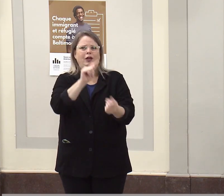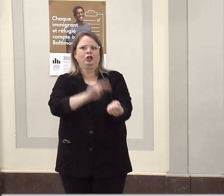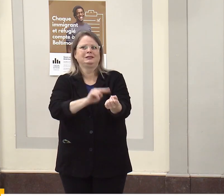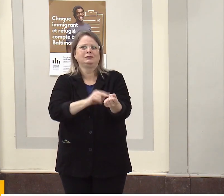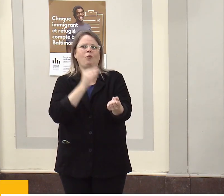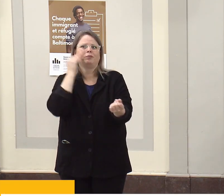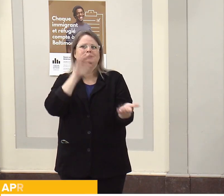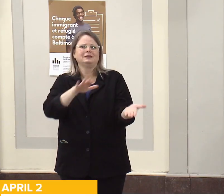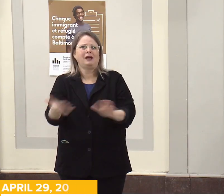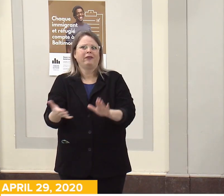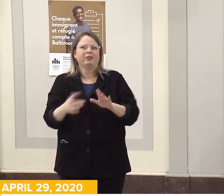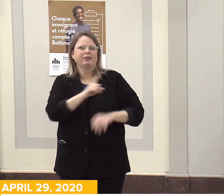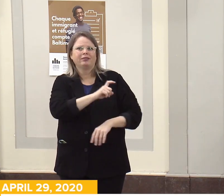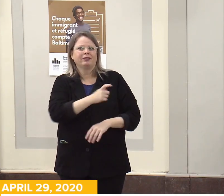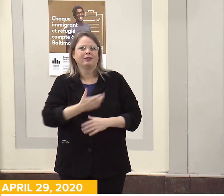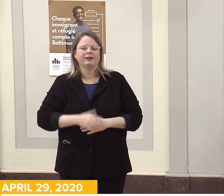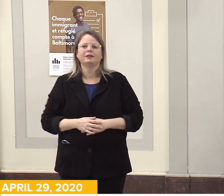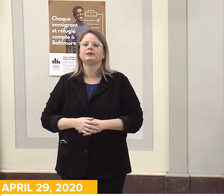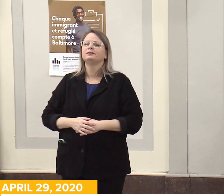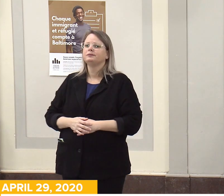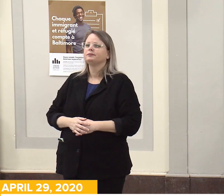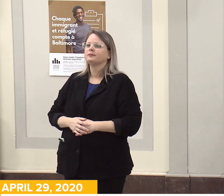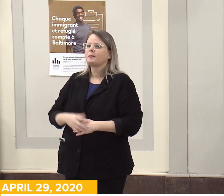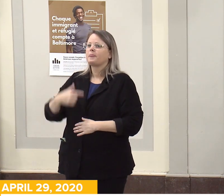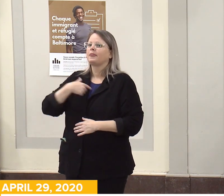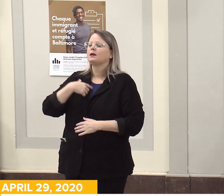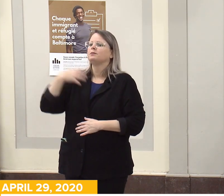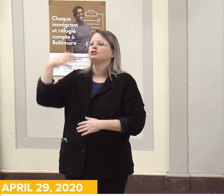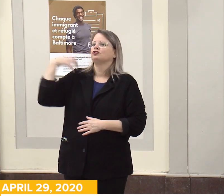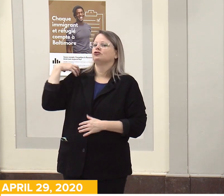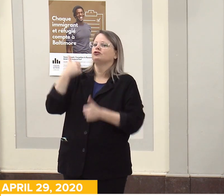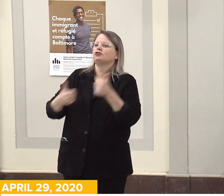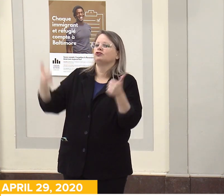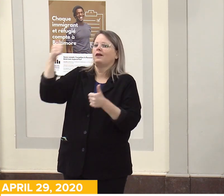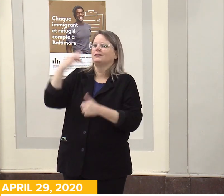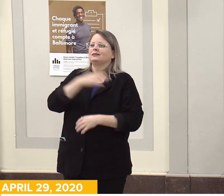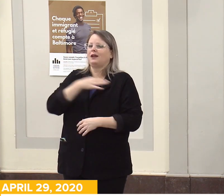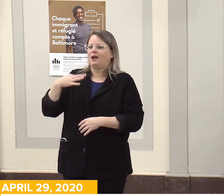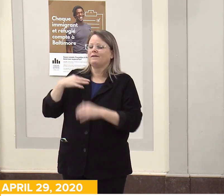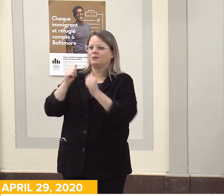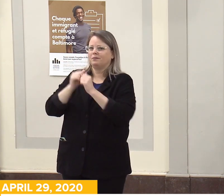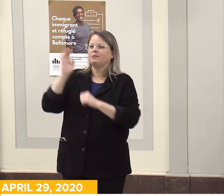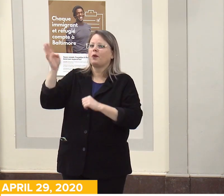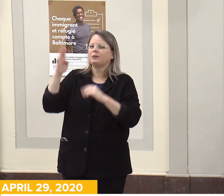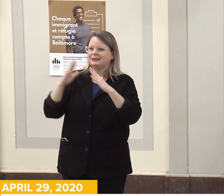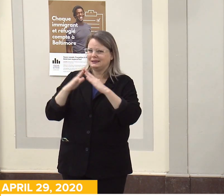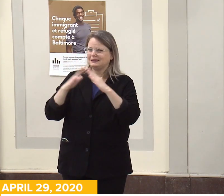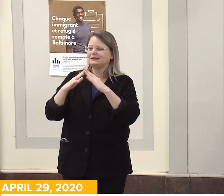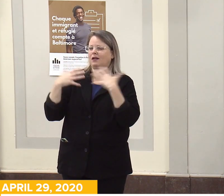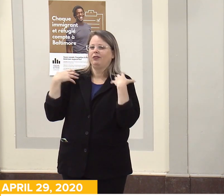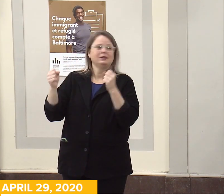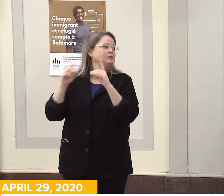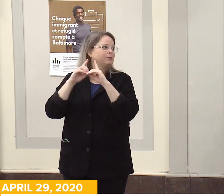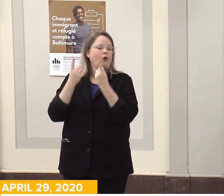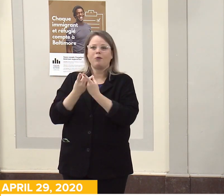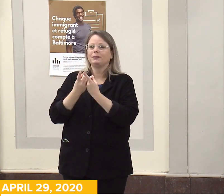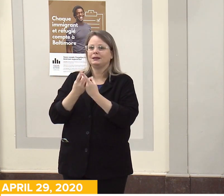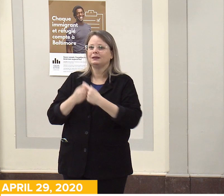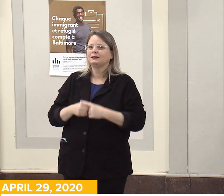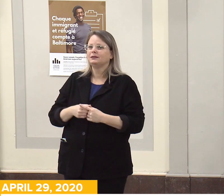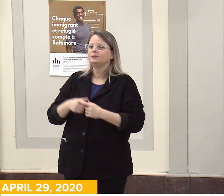Malcolm Haynes, Baltimore City Health Department Chief of Staff. So the strategy with respect to nursing homes and assisted living facilities in Baltimore